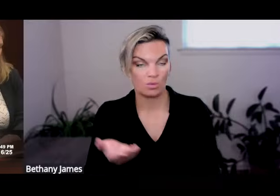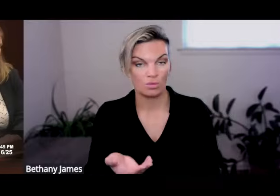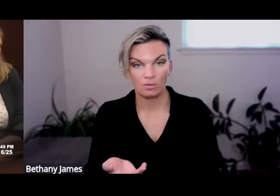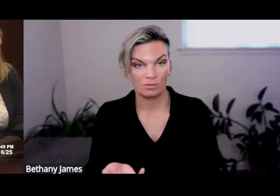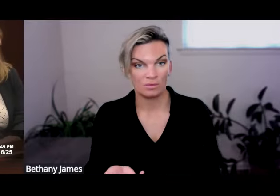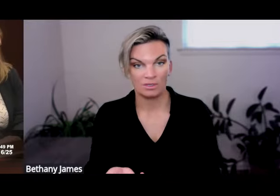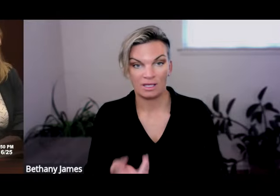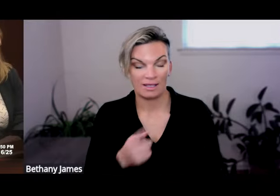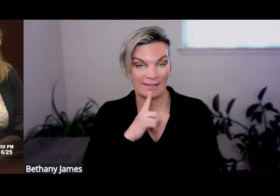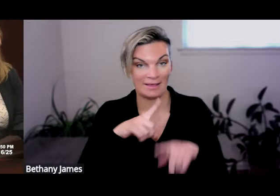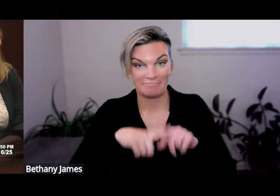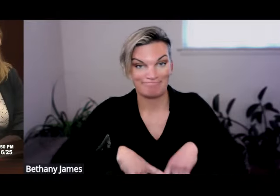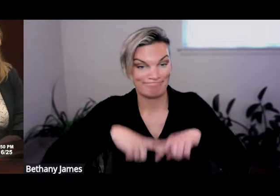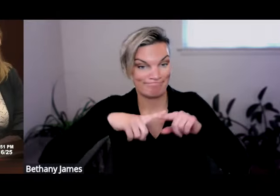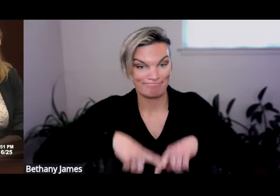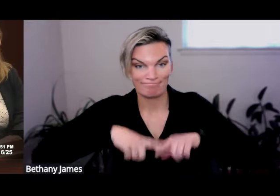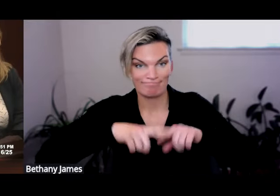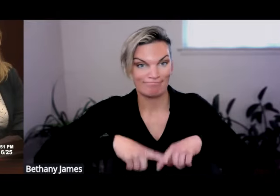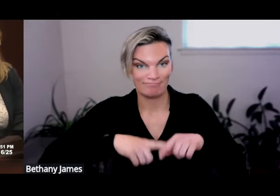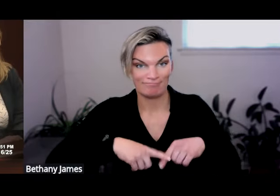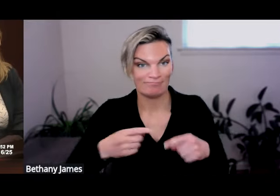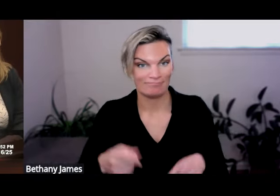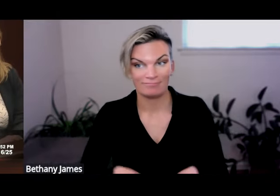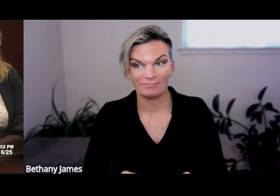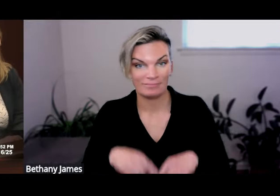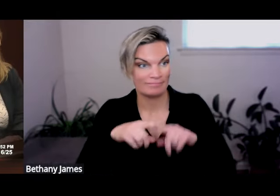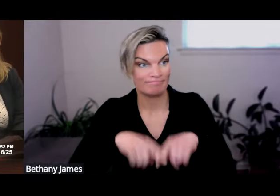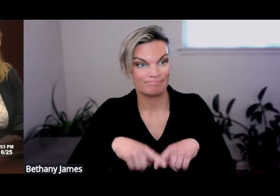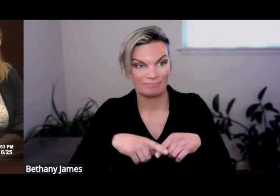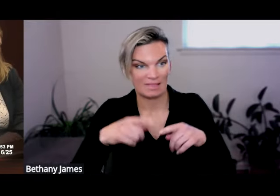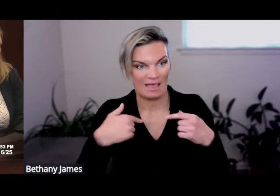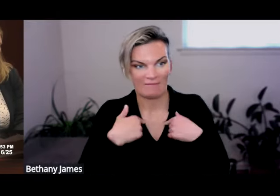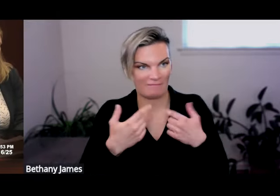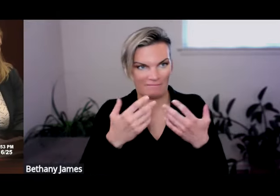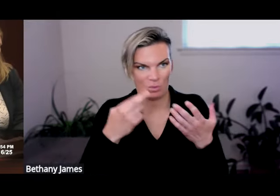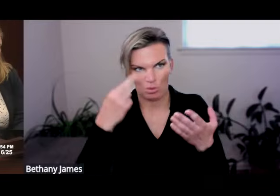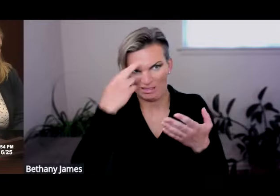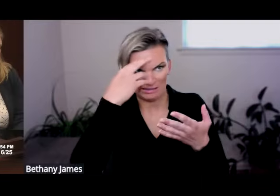depend on a variety of factors.